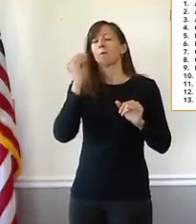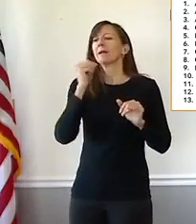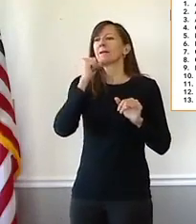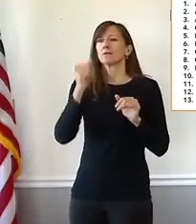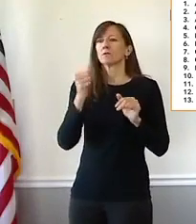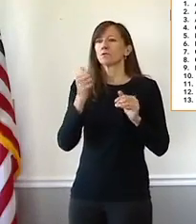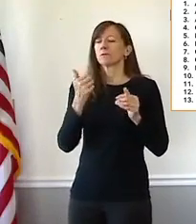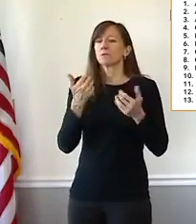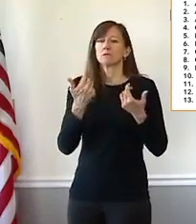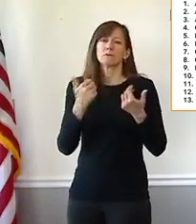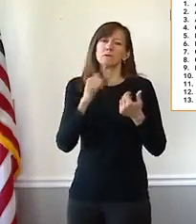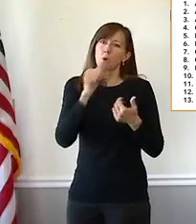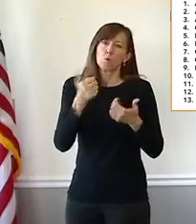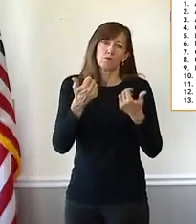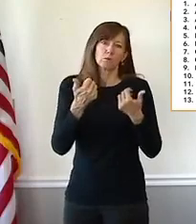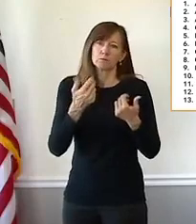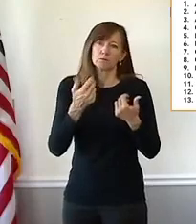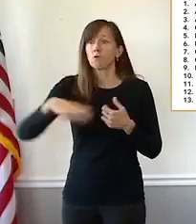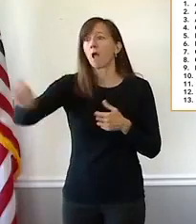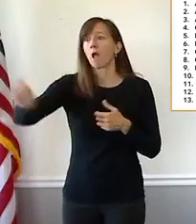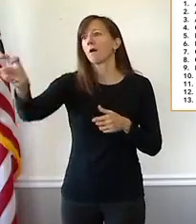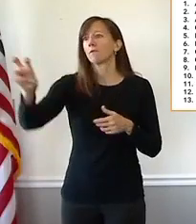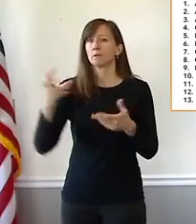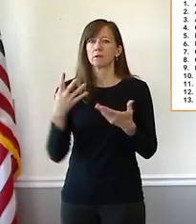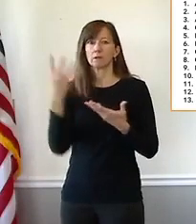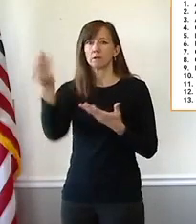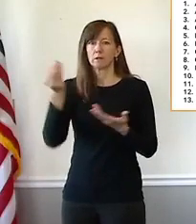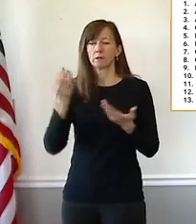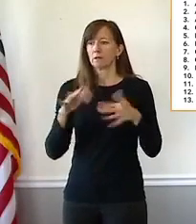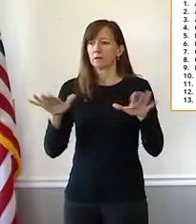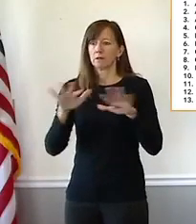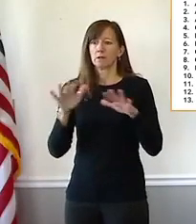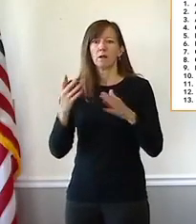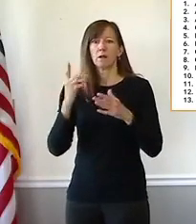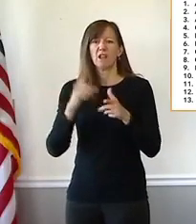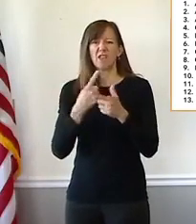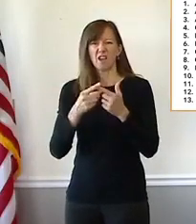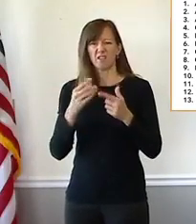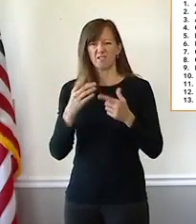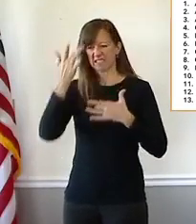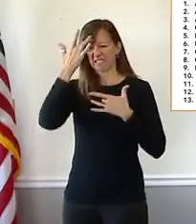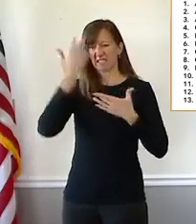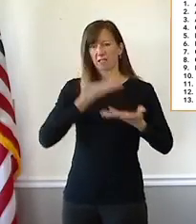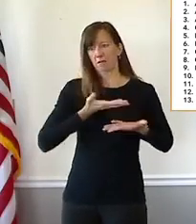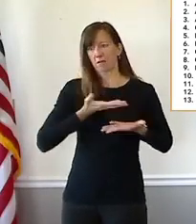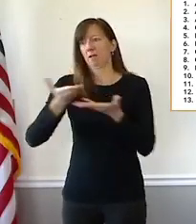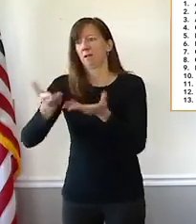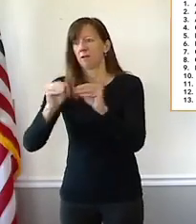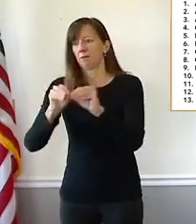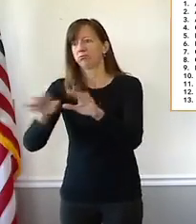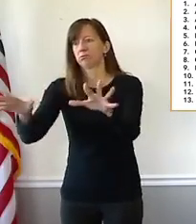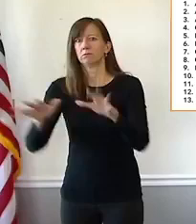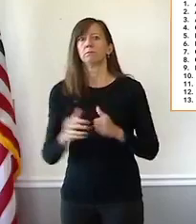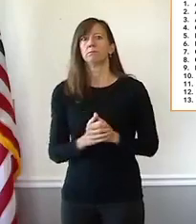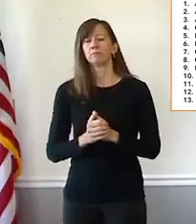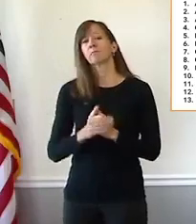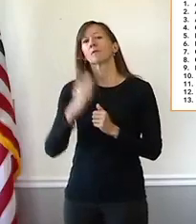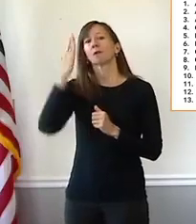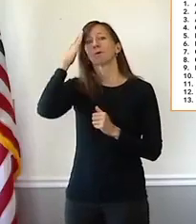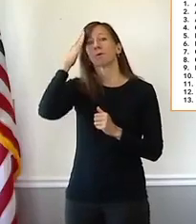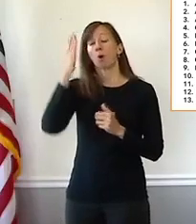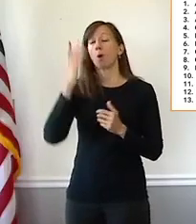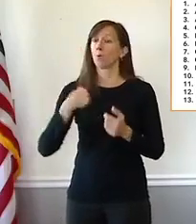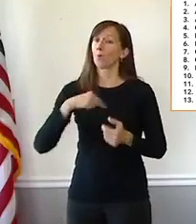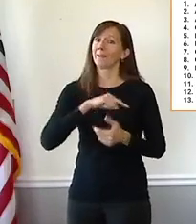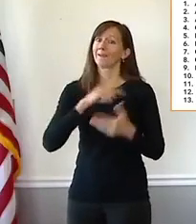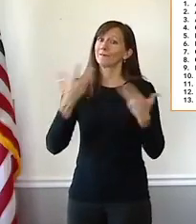go to locations where it would be easy to transmit the disease. Again, as we learned in glaring color nationally,